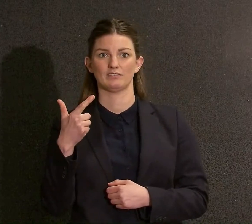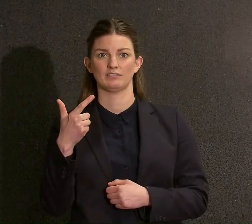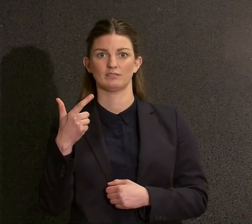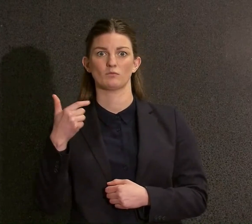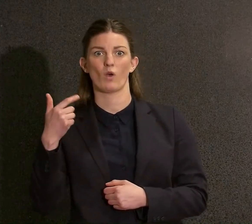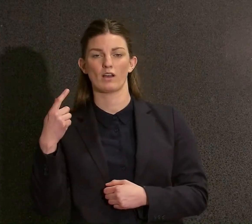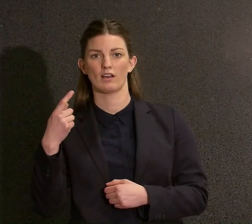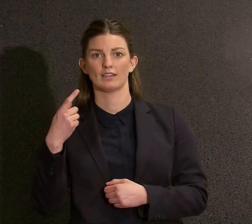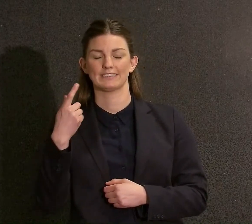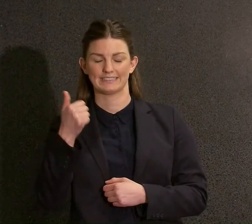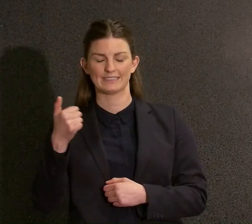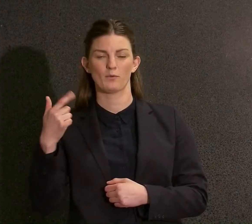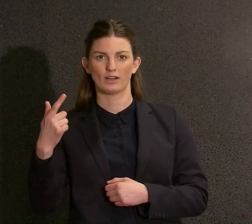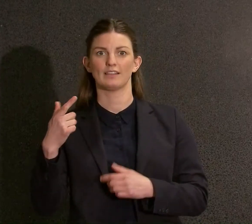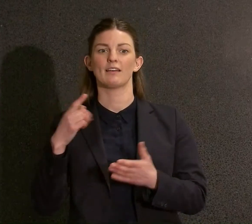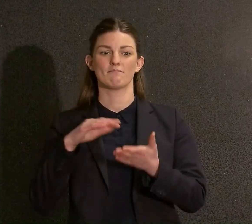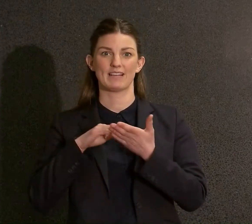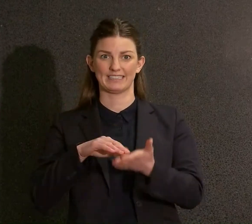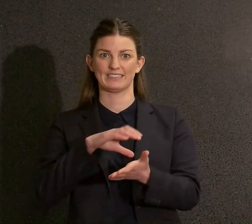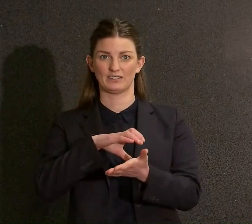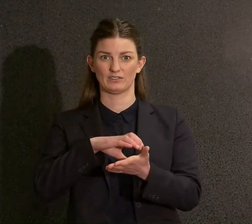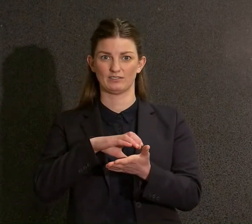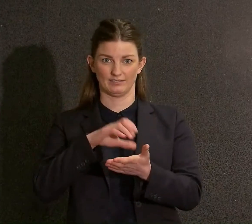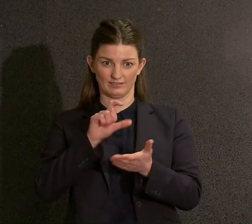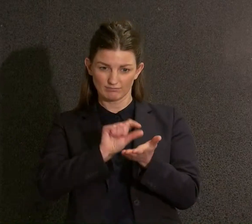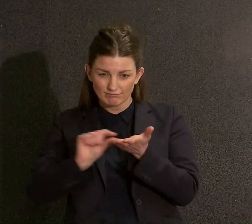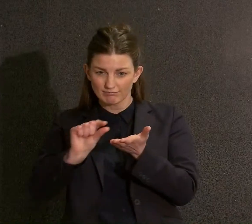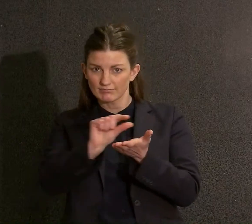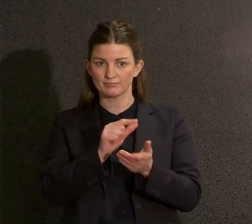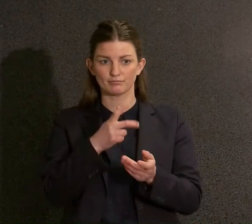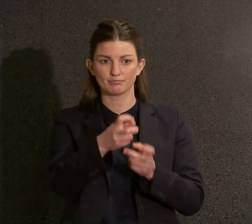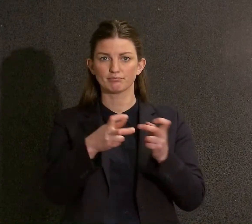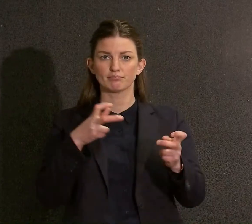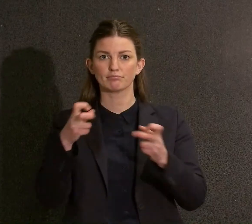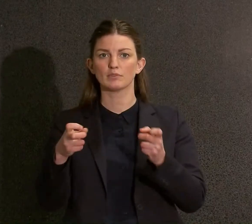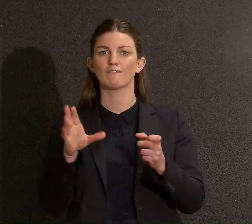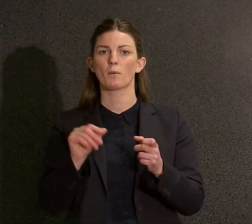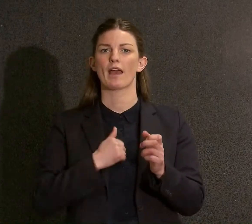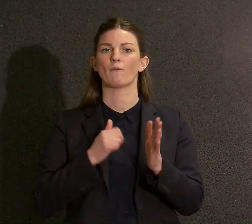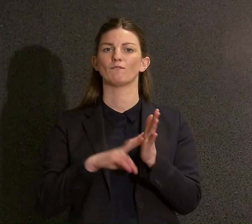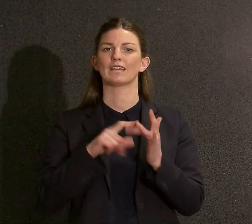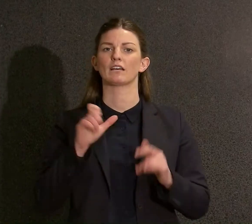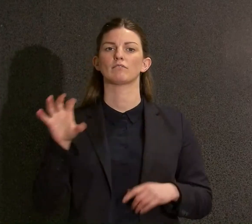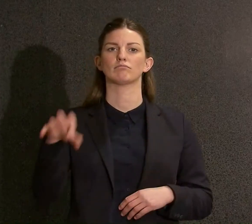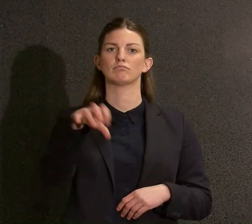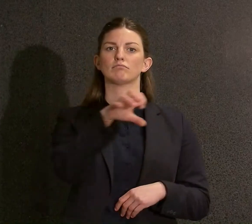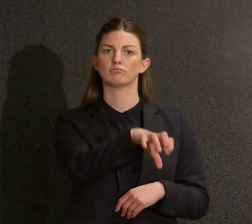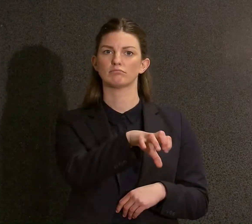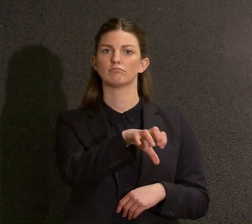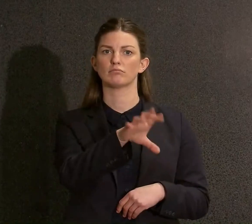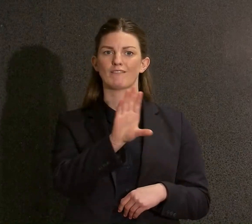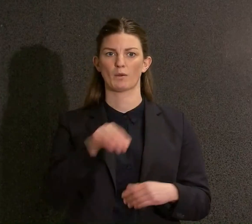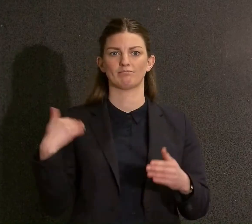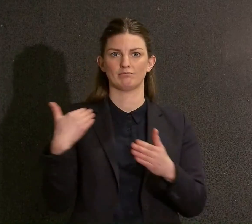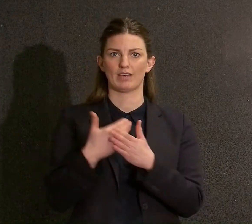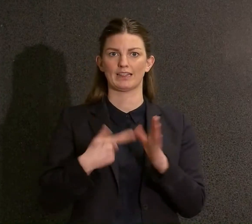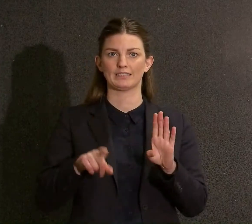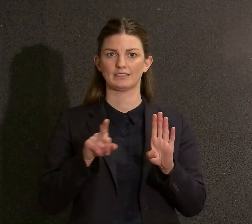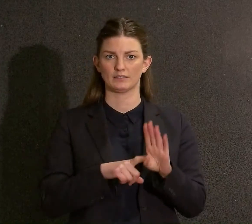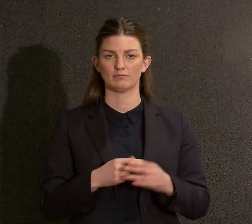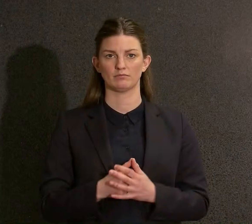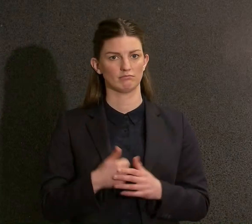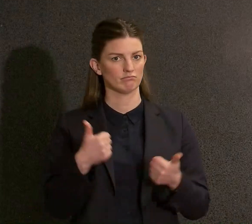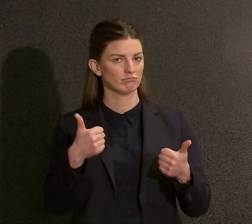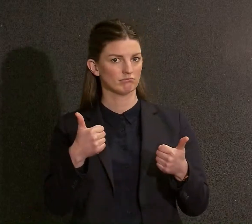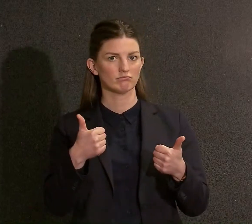1,761,000 doses that have been administered by state clinics since the vaccination program began in the state of Victoria. That is a